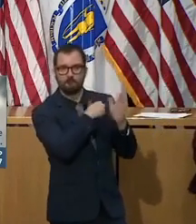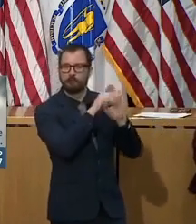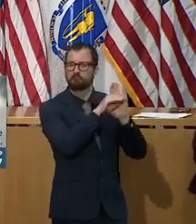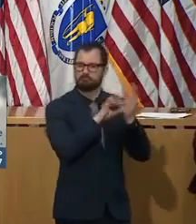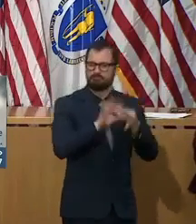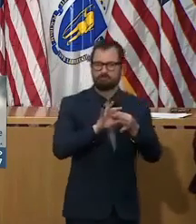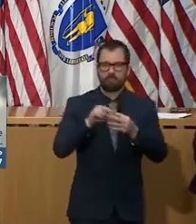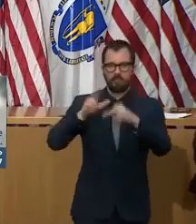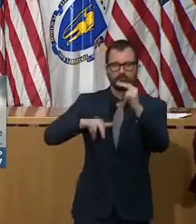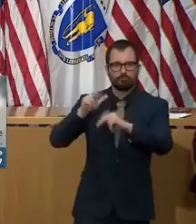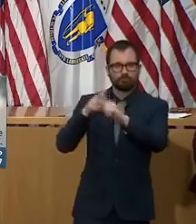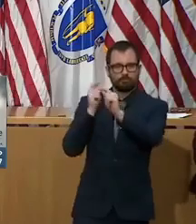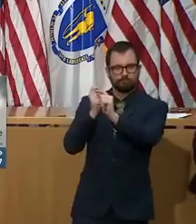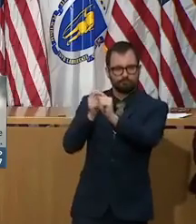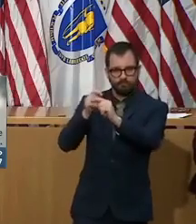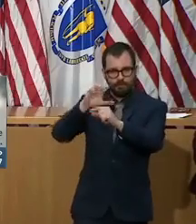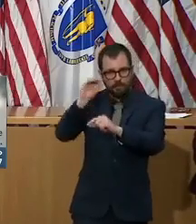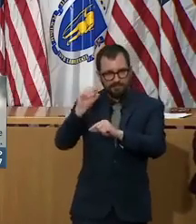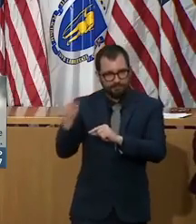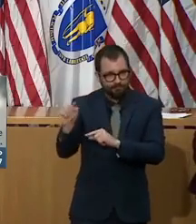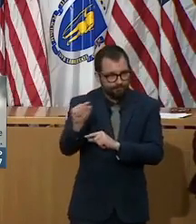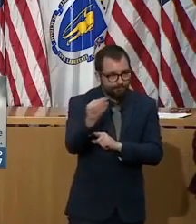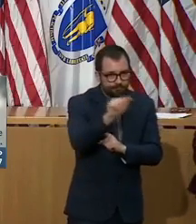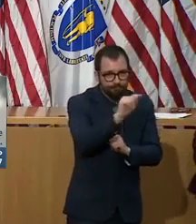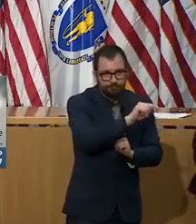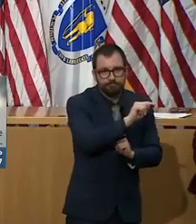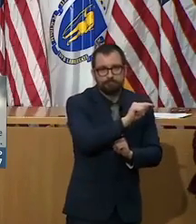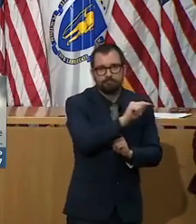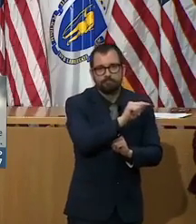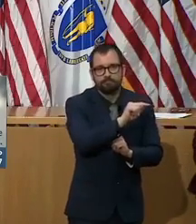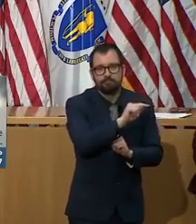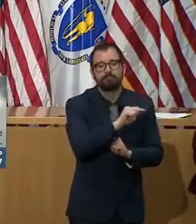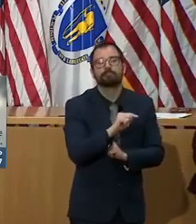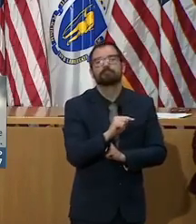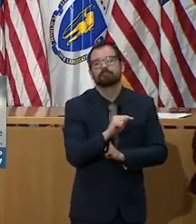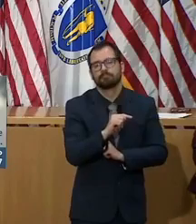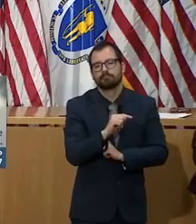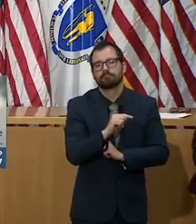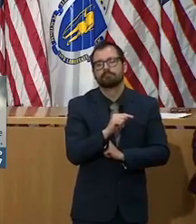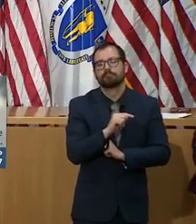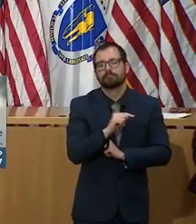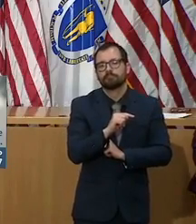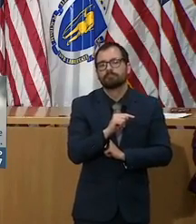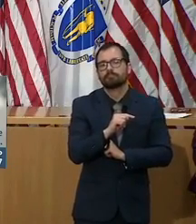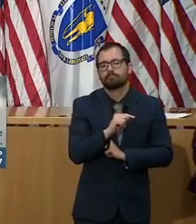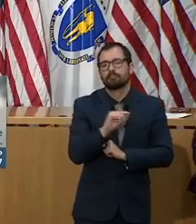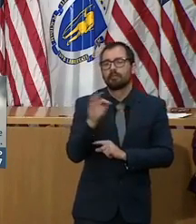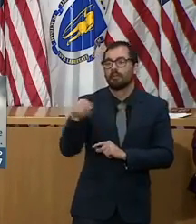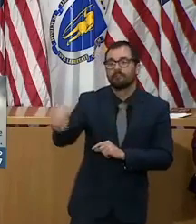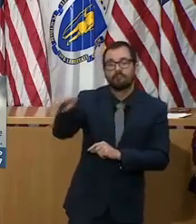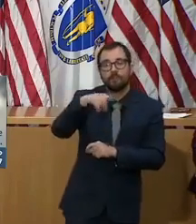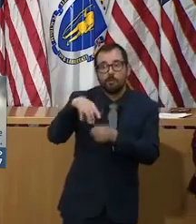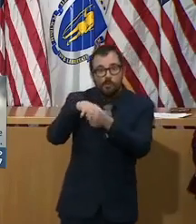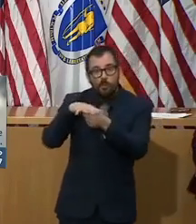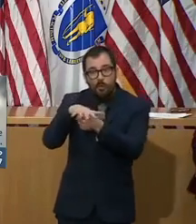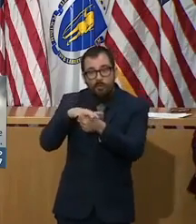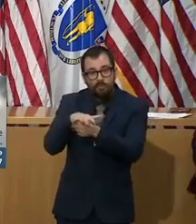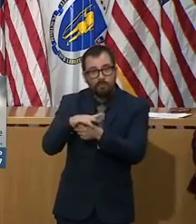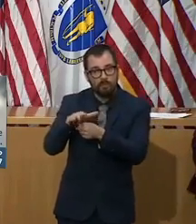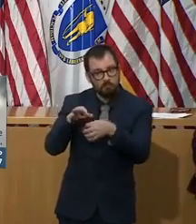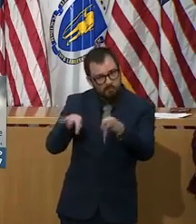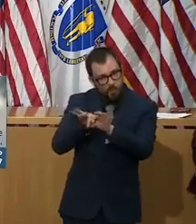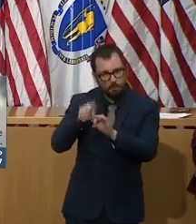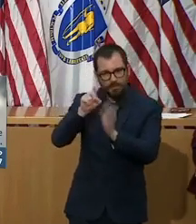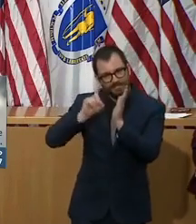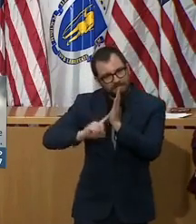locals, if you want our help to actually inspect projects in your district because you don't have the people power to do that, that's